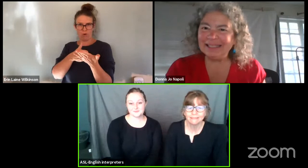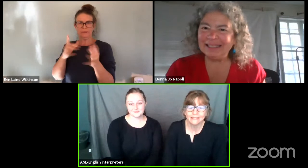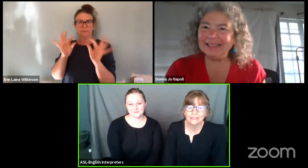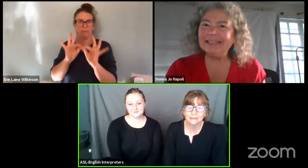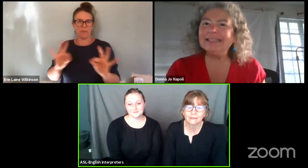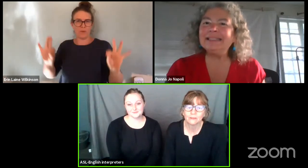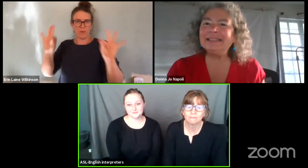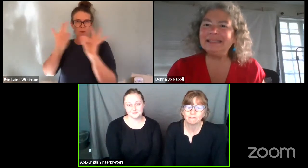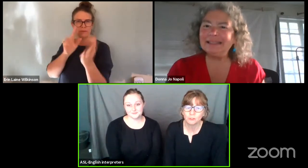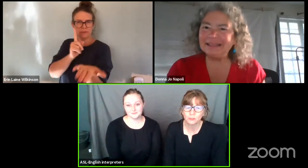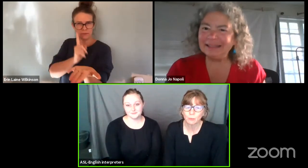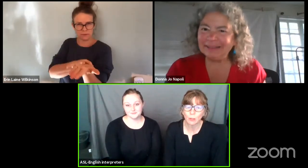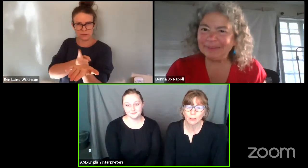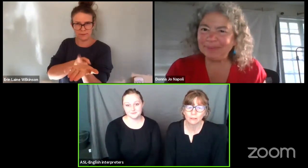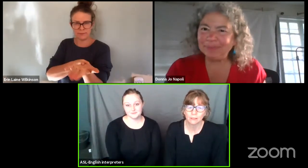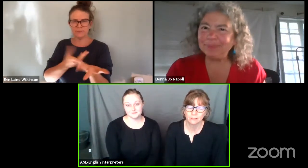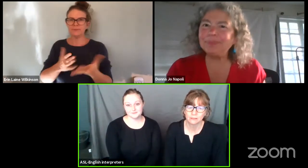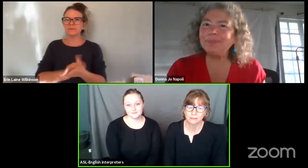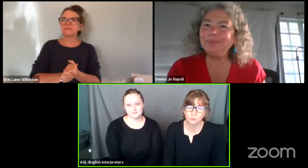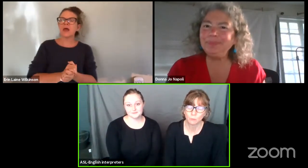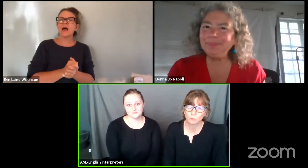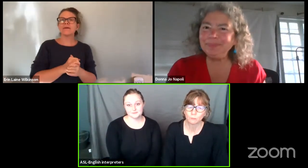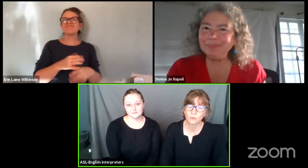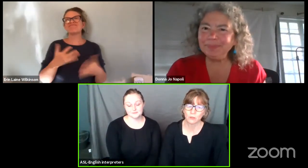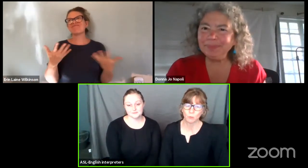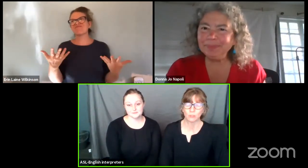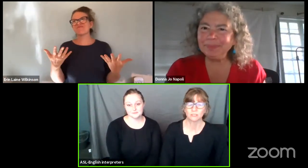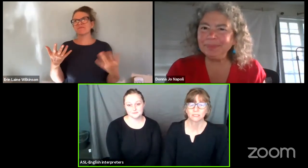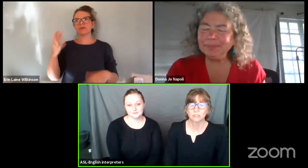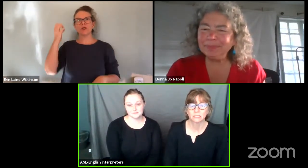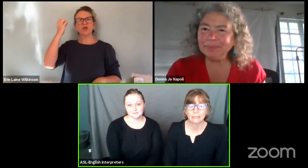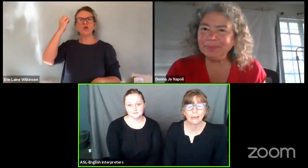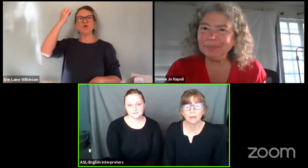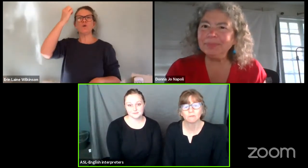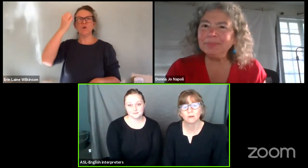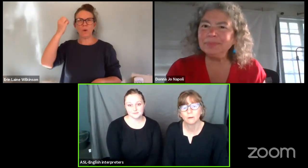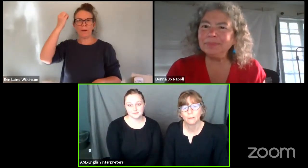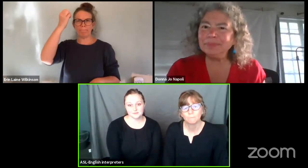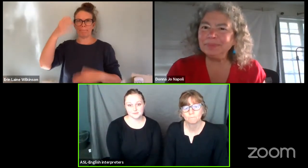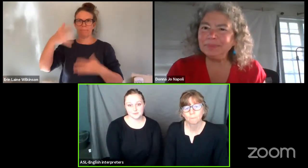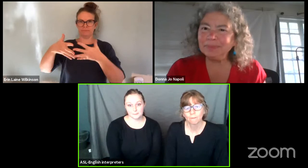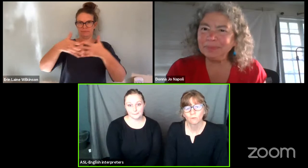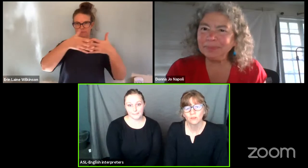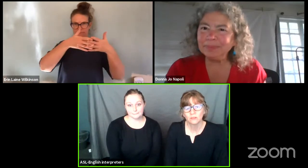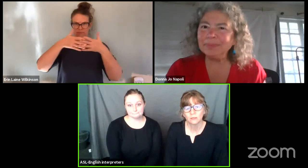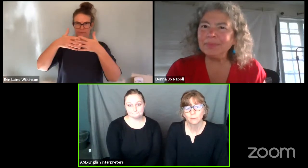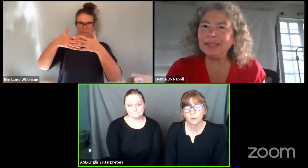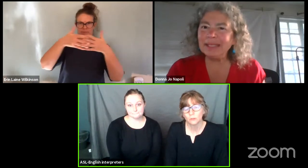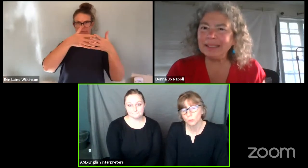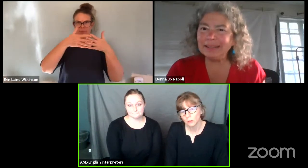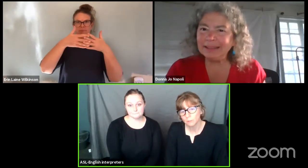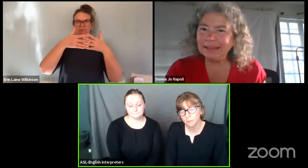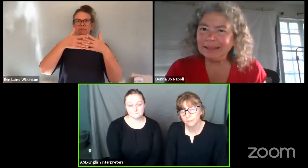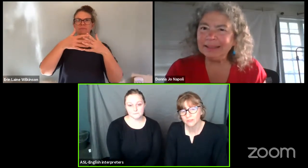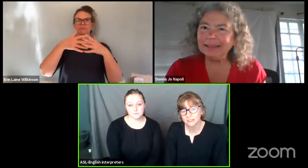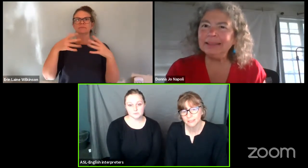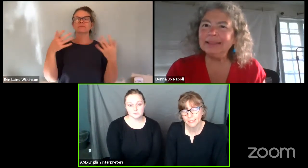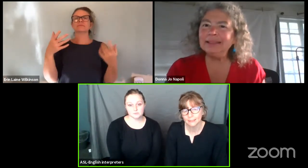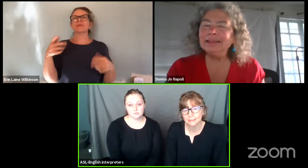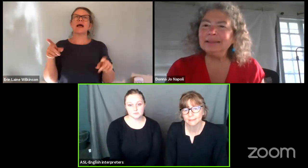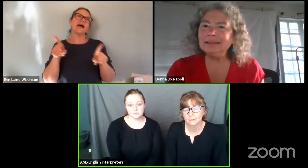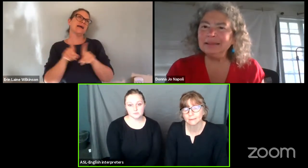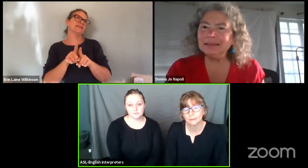I think the first part is an important discussion to have. We think about Europe,